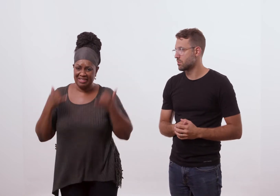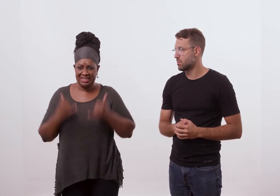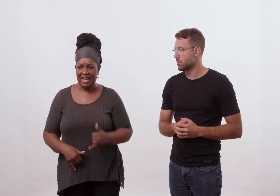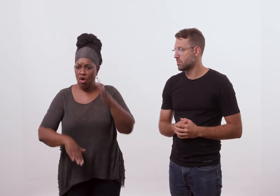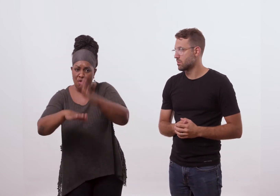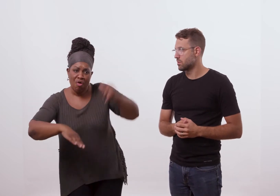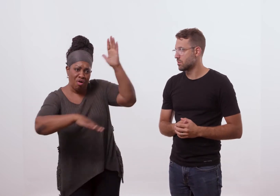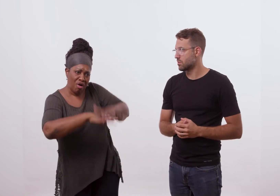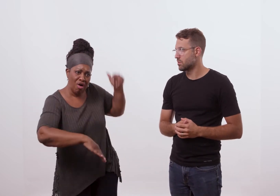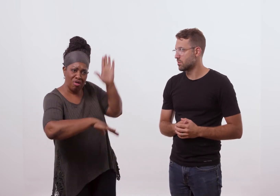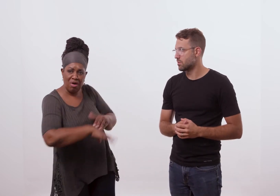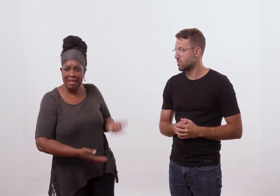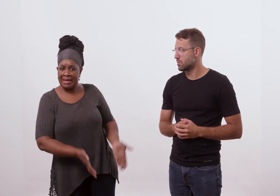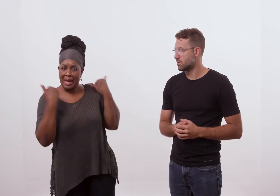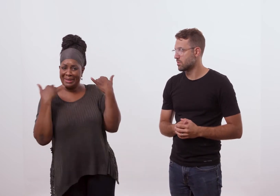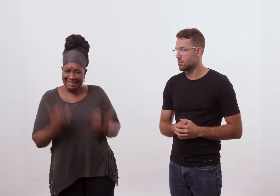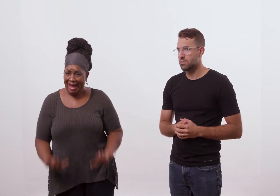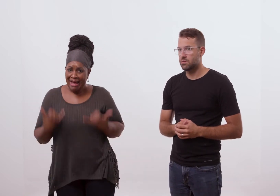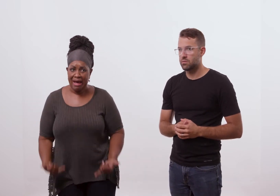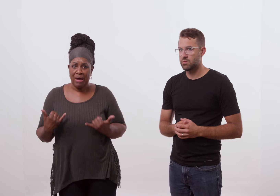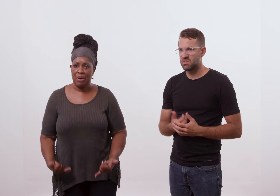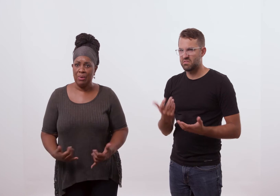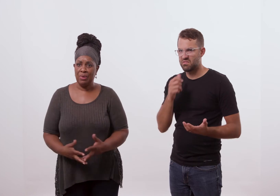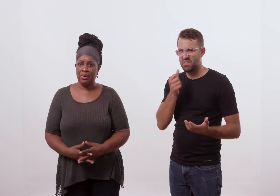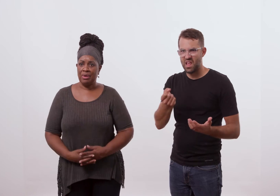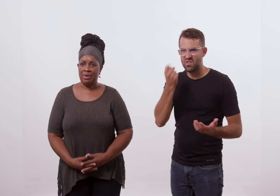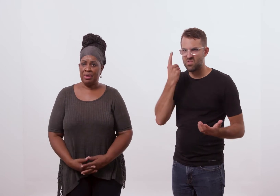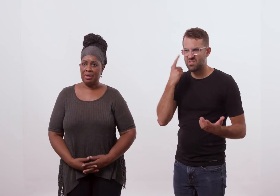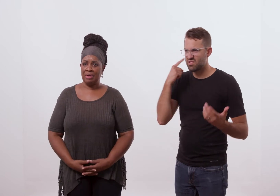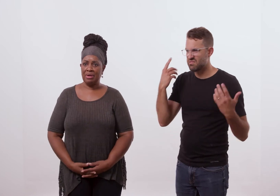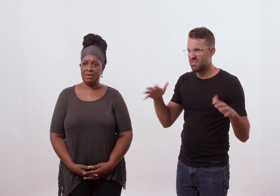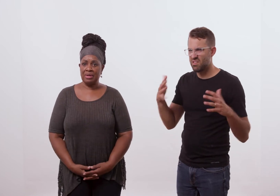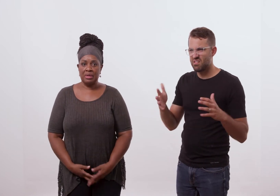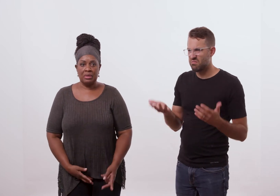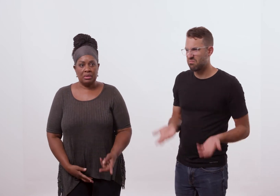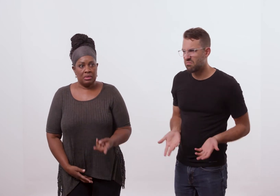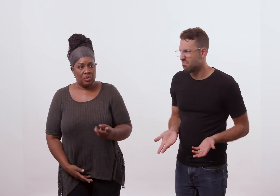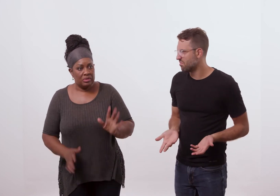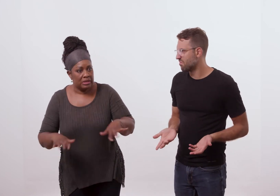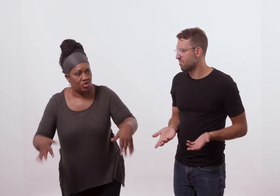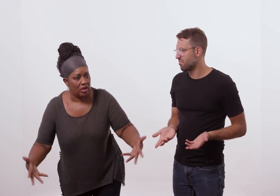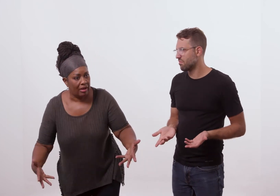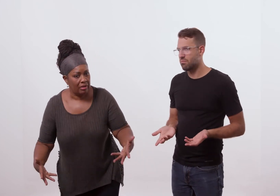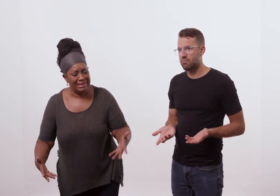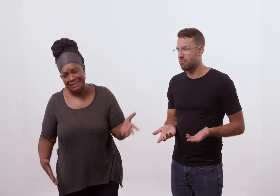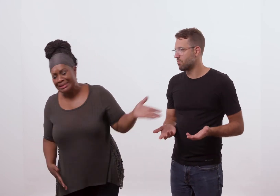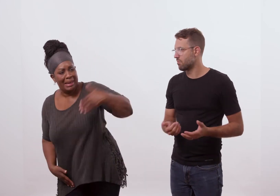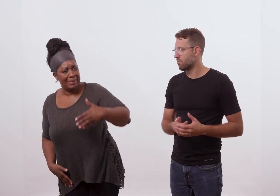with me! I don't understand. It's only a noise. You'll see, child. This